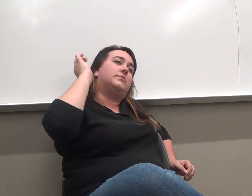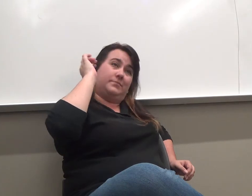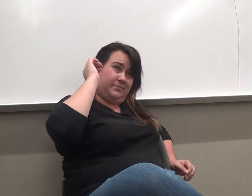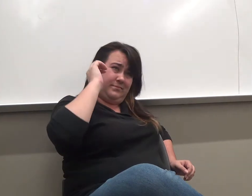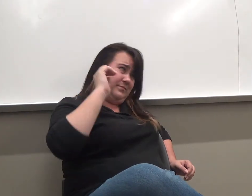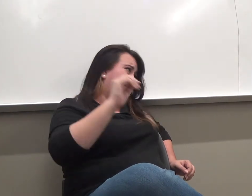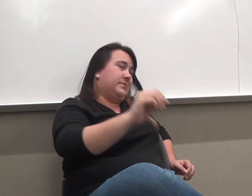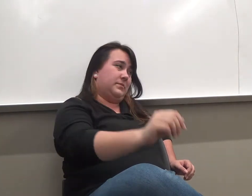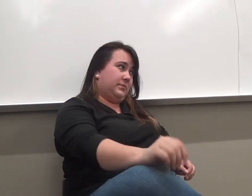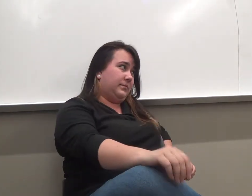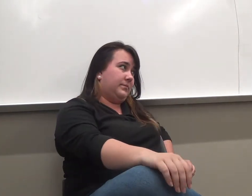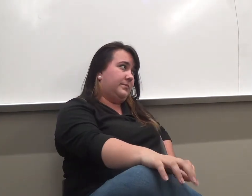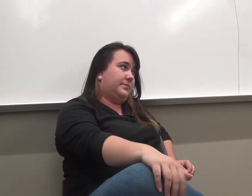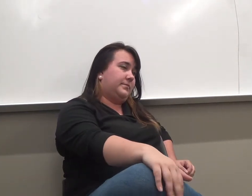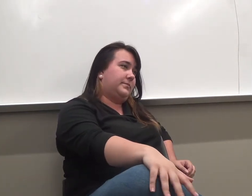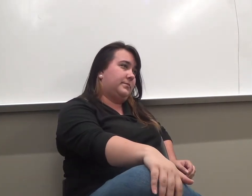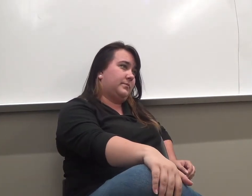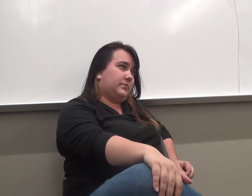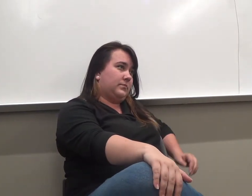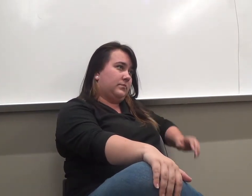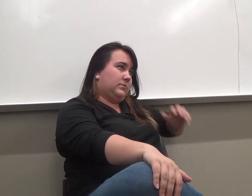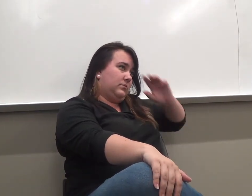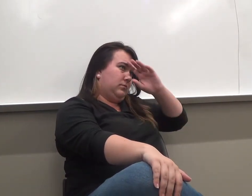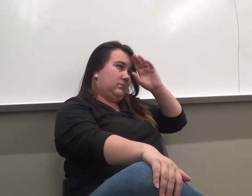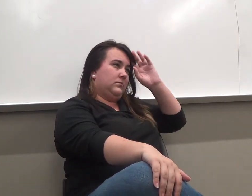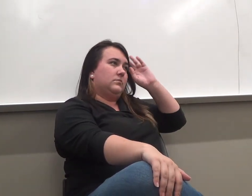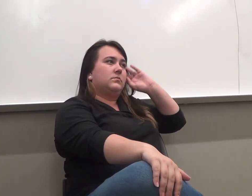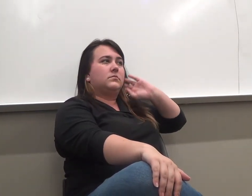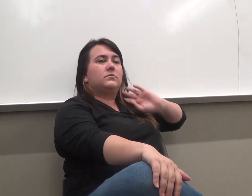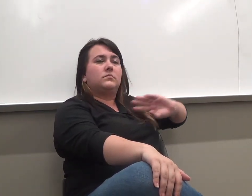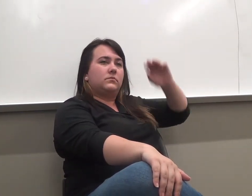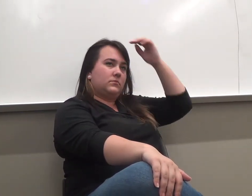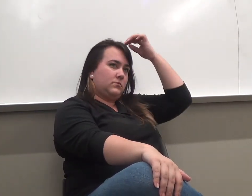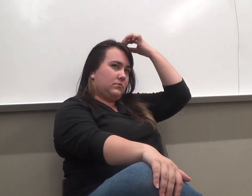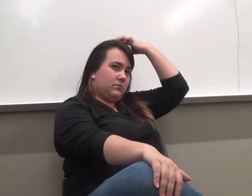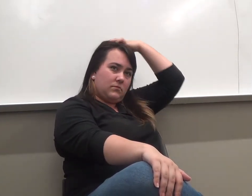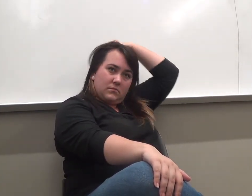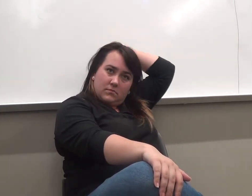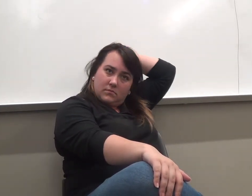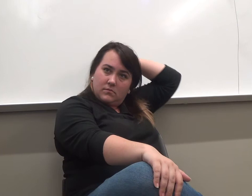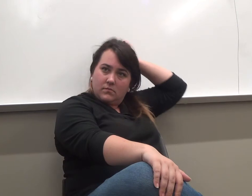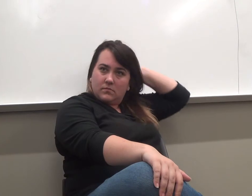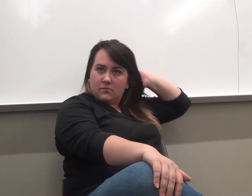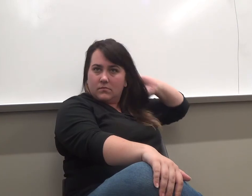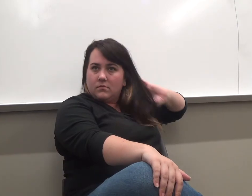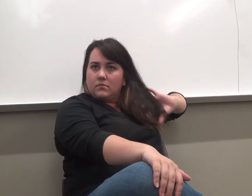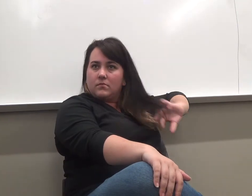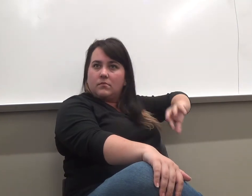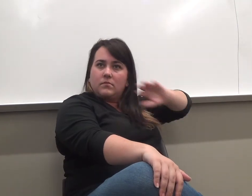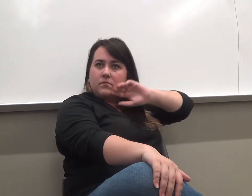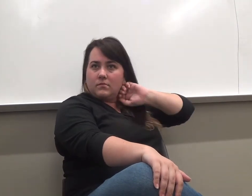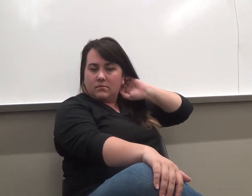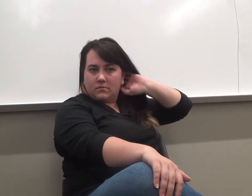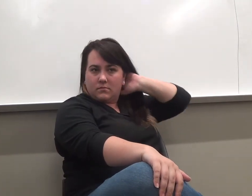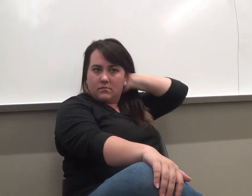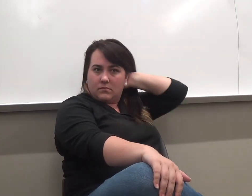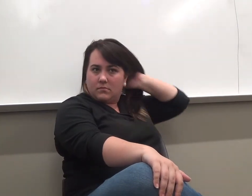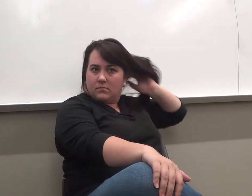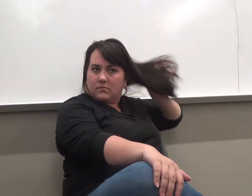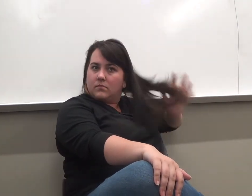the mystical place is the art, is part of the argument. Okay. Yeah, it's part of this. Yeah. So I think